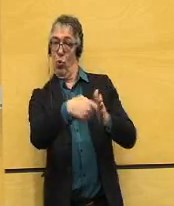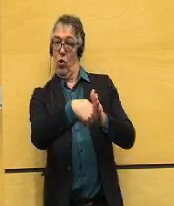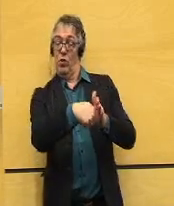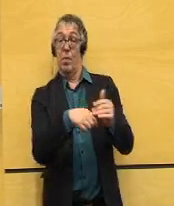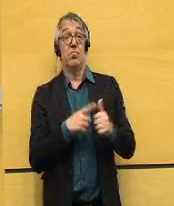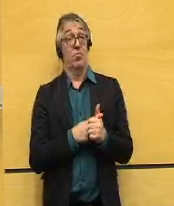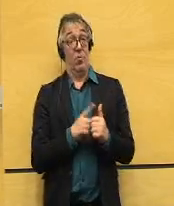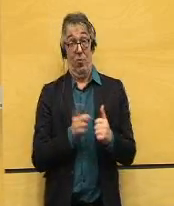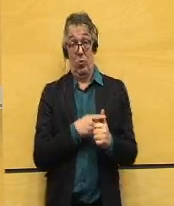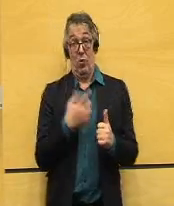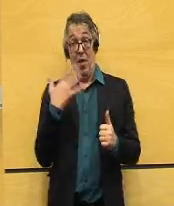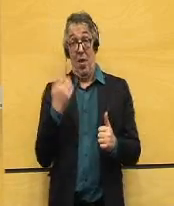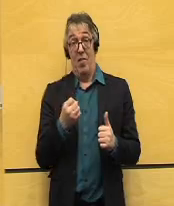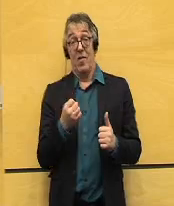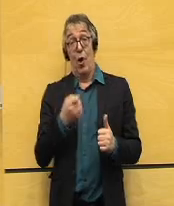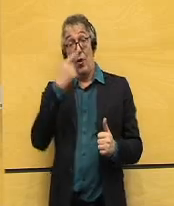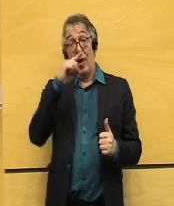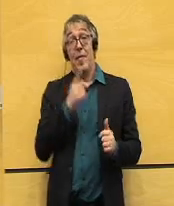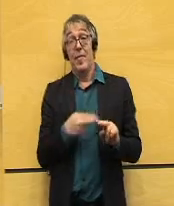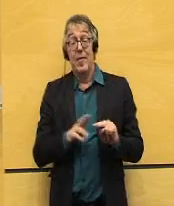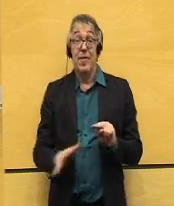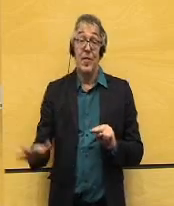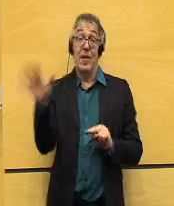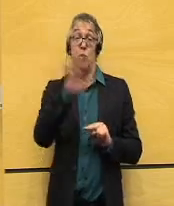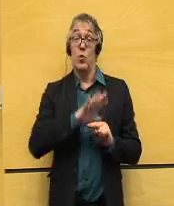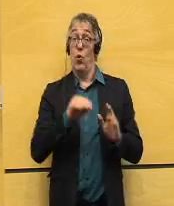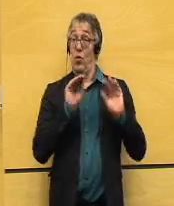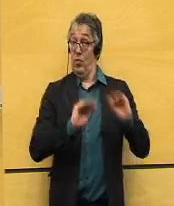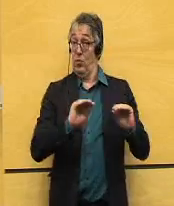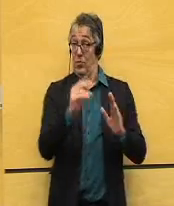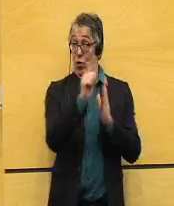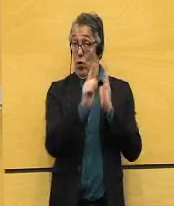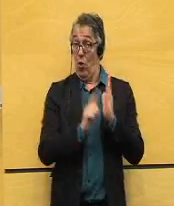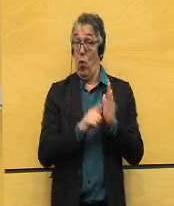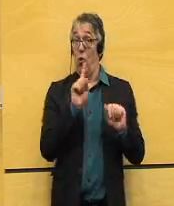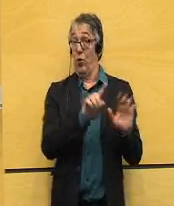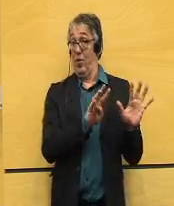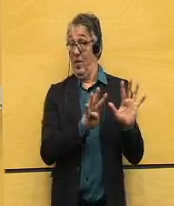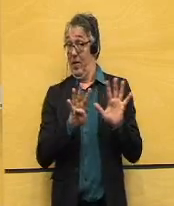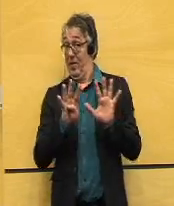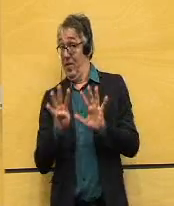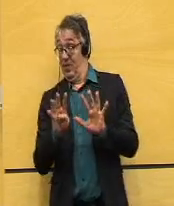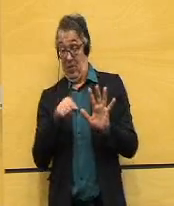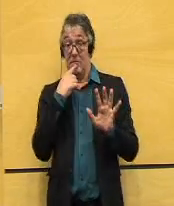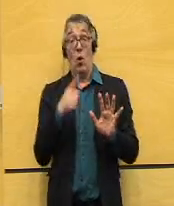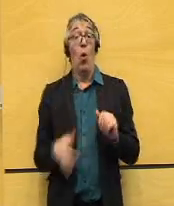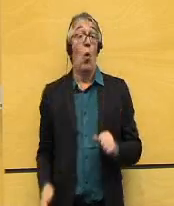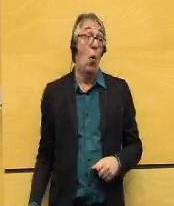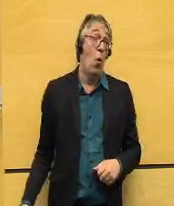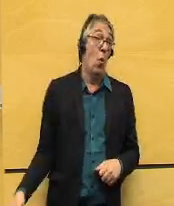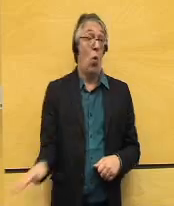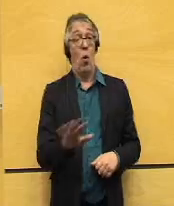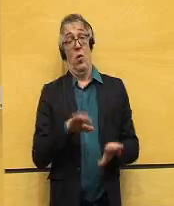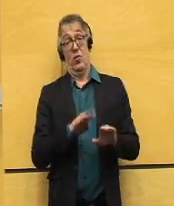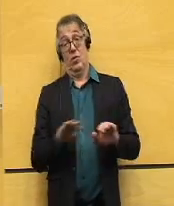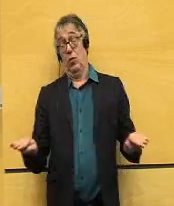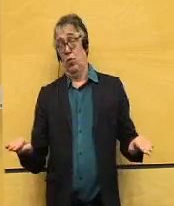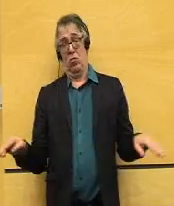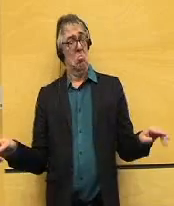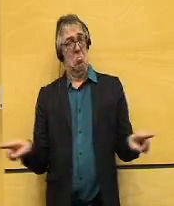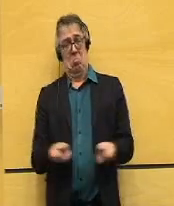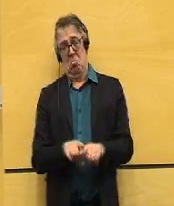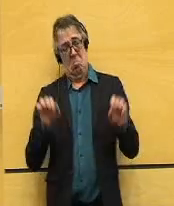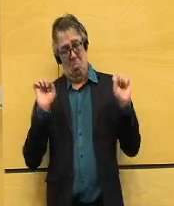National Education Act 1999, which guarantees that all children have equal opportunities